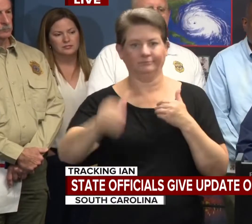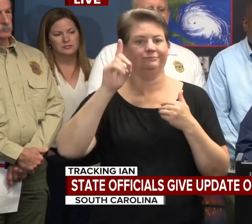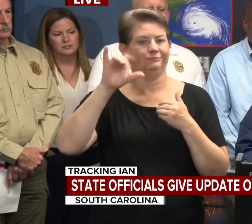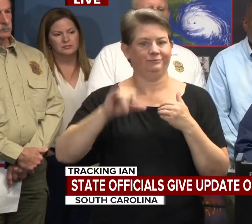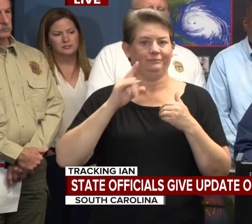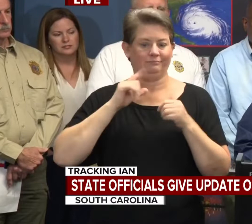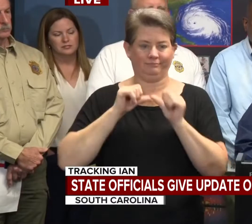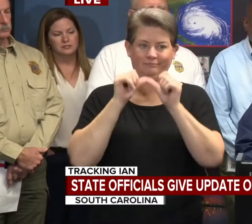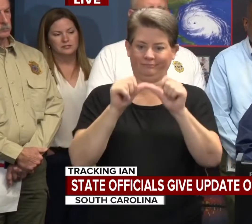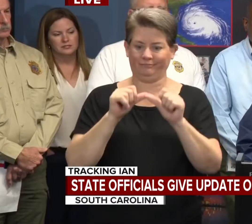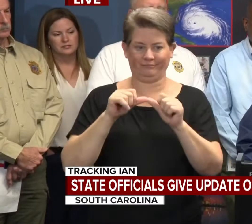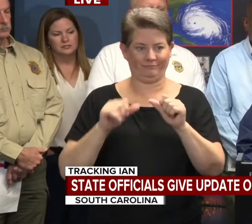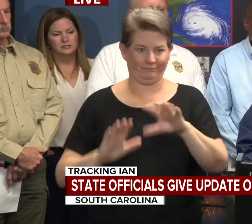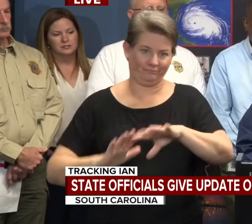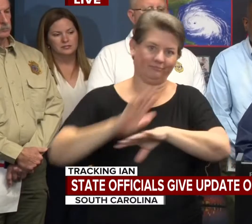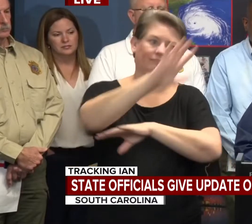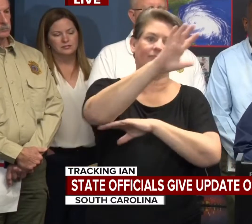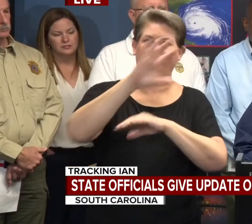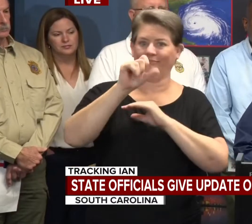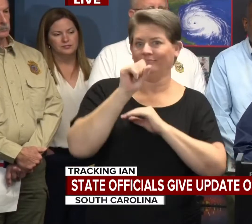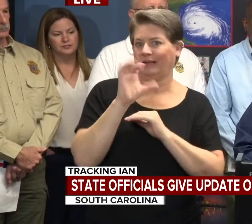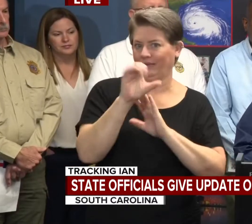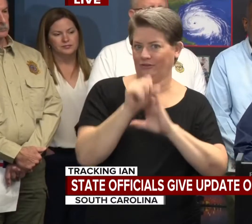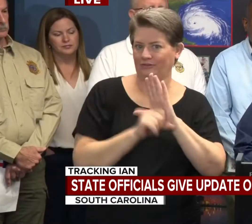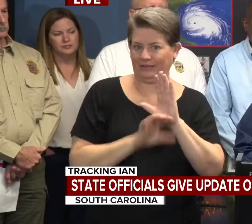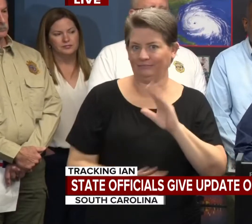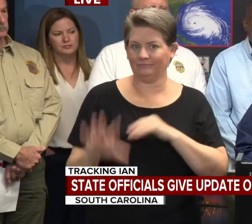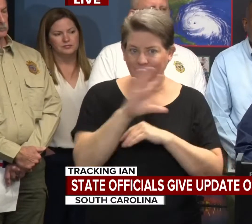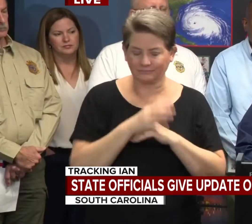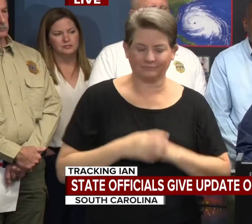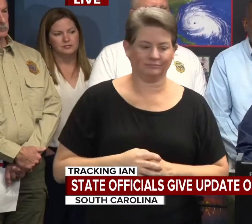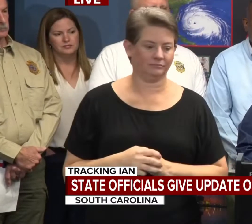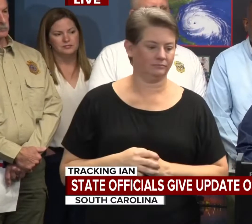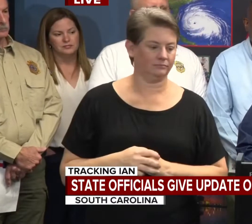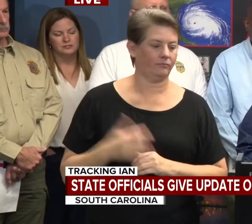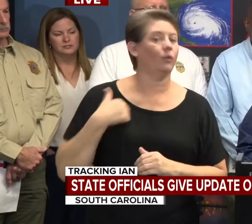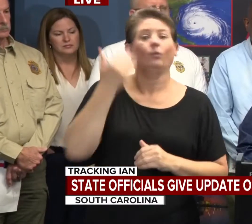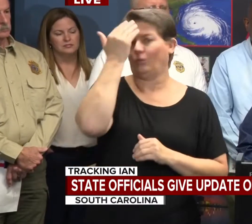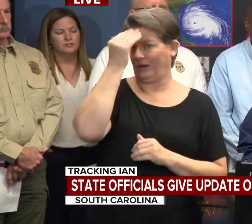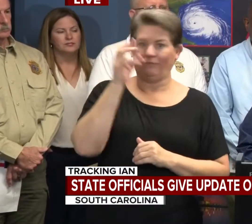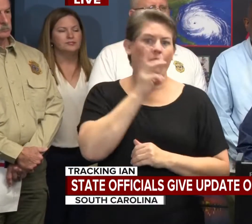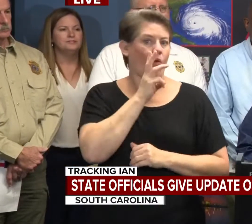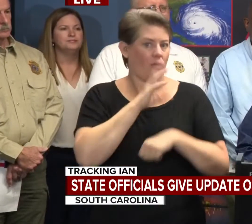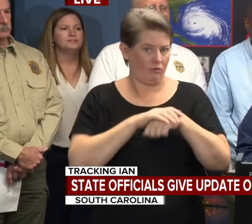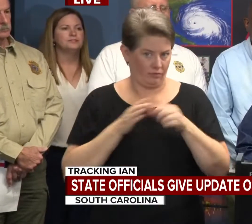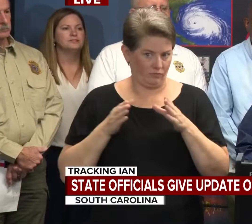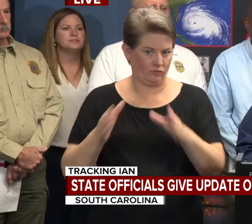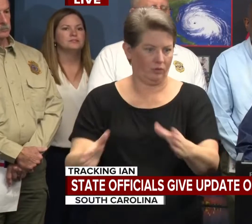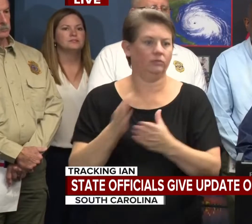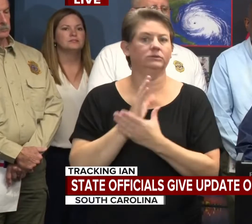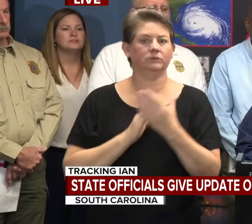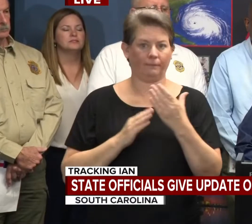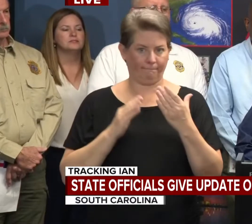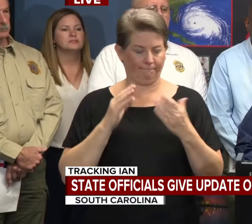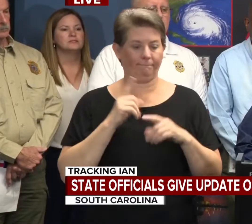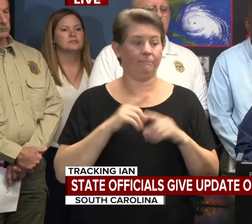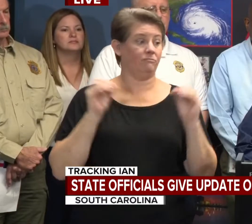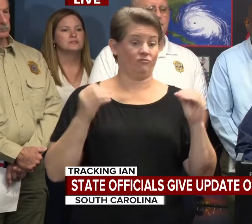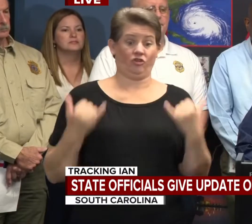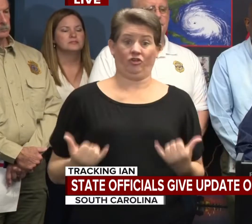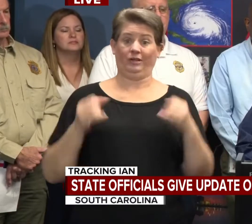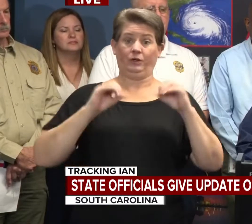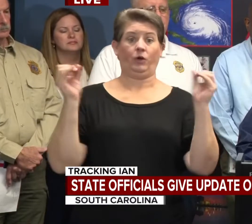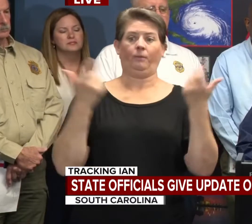the state. We are also aware of water on some of the roadways across the state. There are currently no major closures